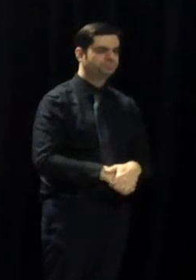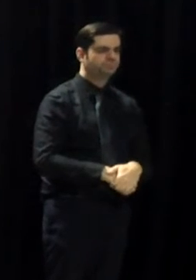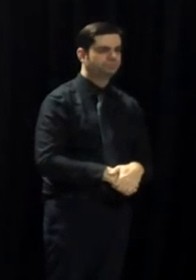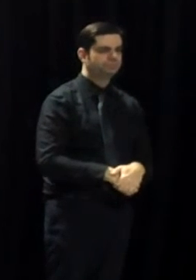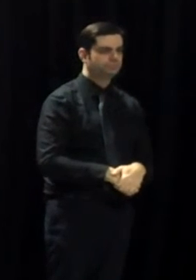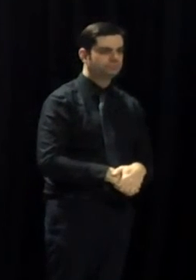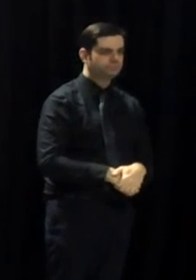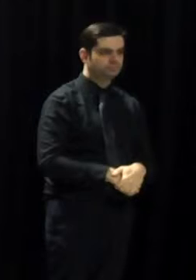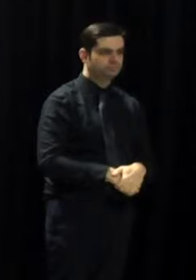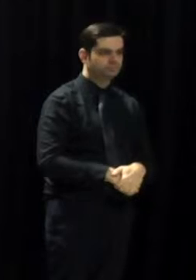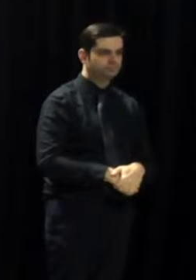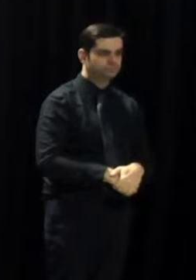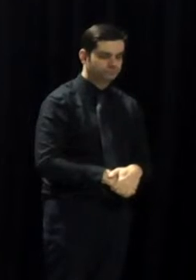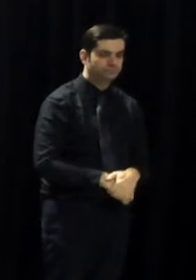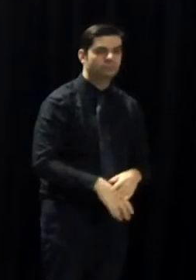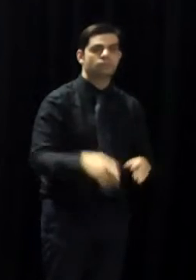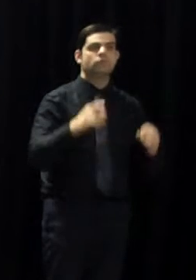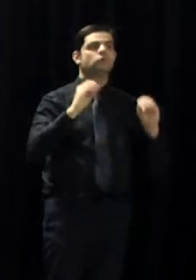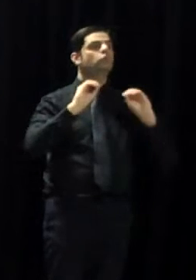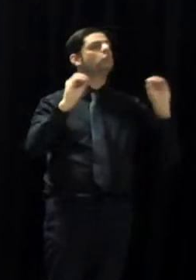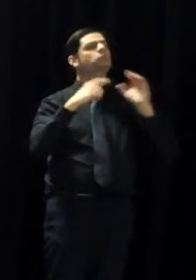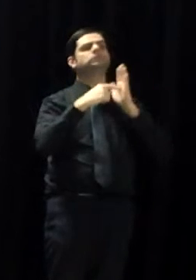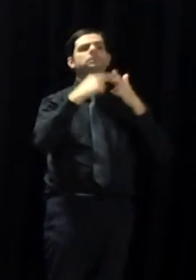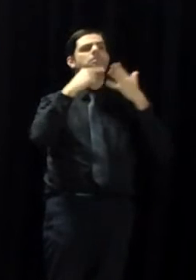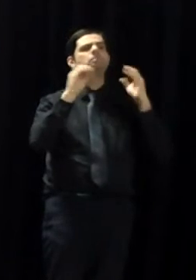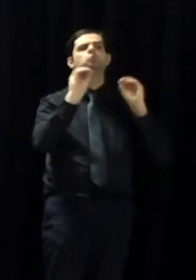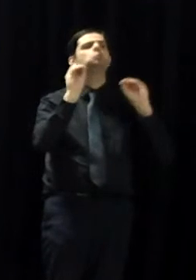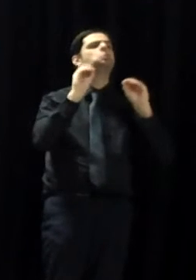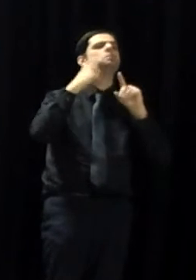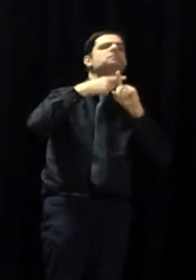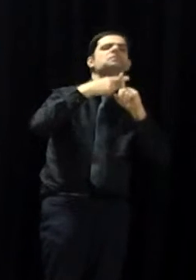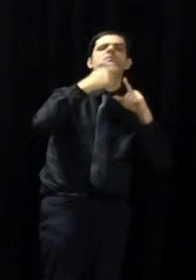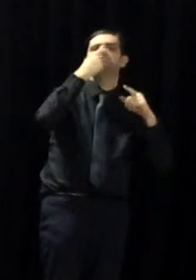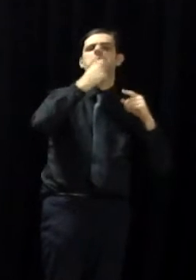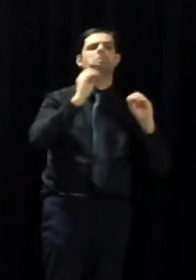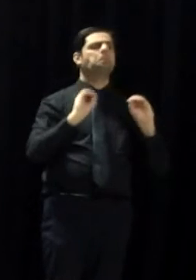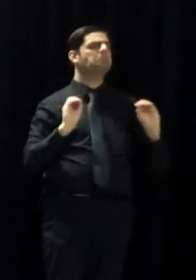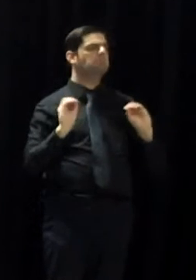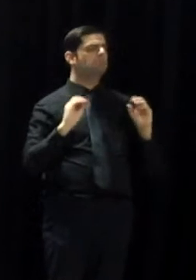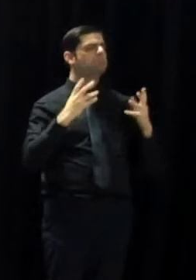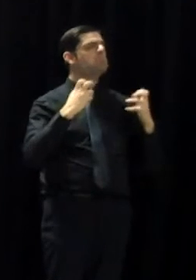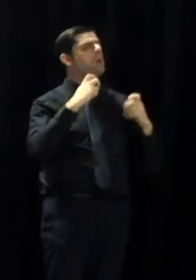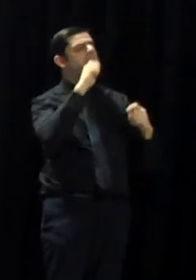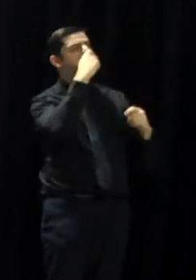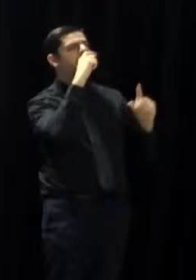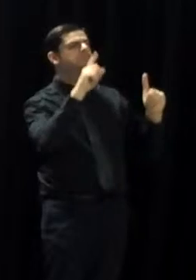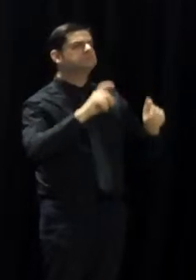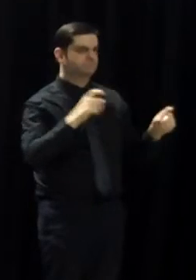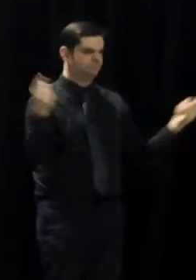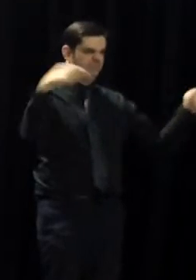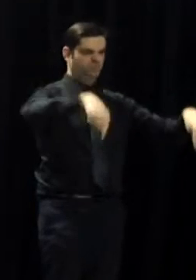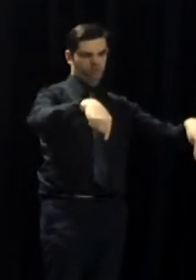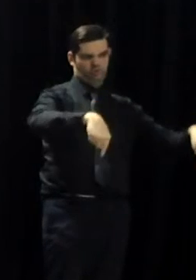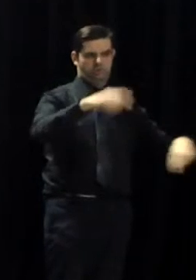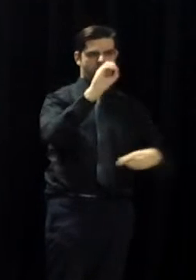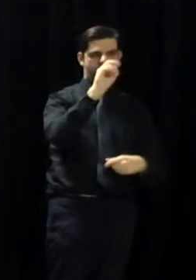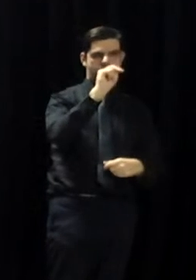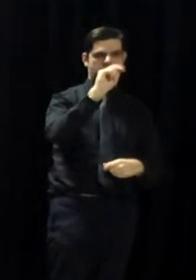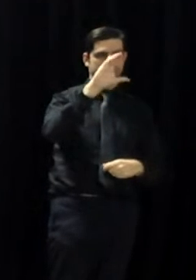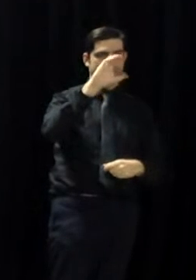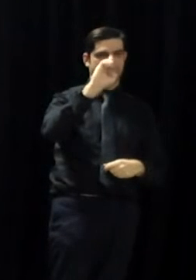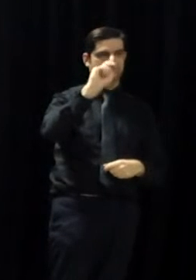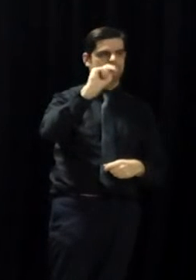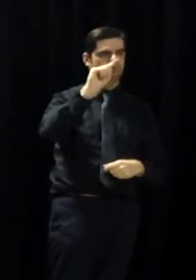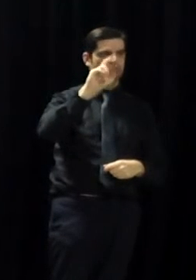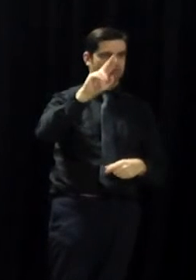asymptomatic testing program going out in the communities has been very effective. Yesterday we uncovered a cluster of cases